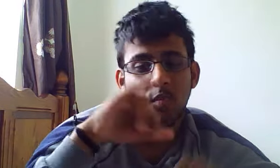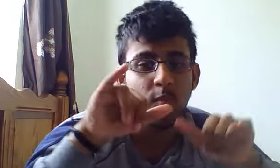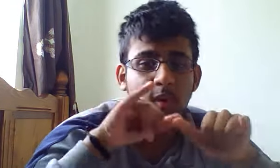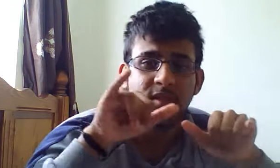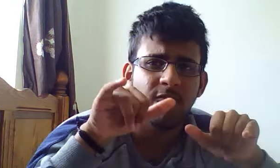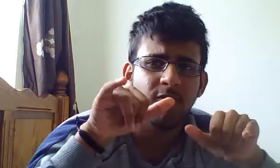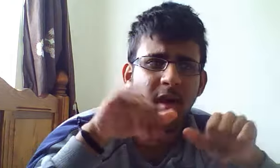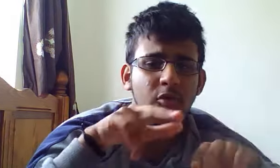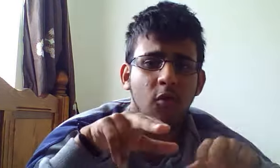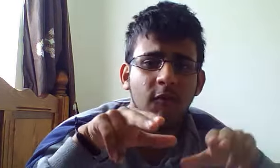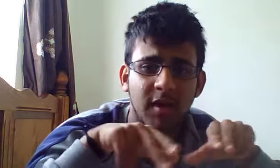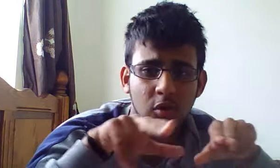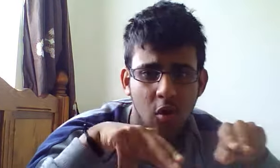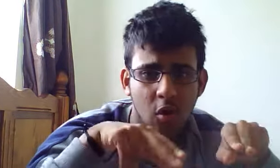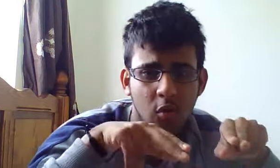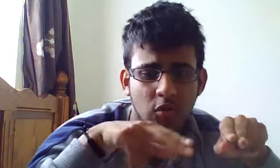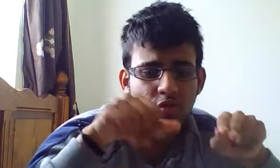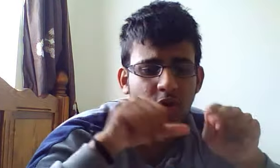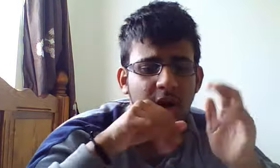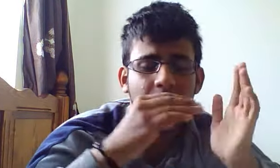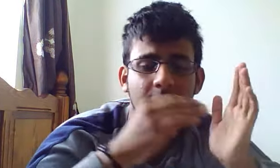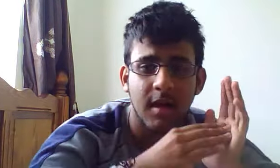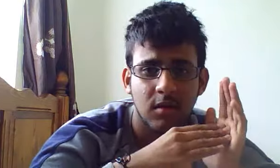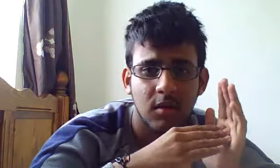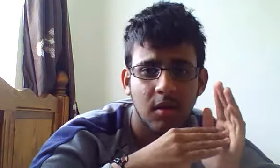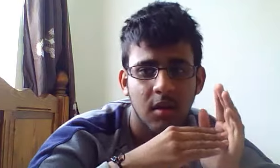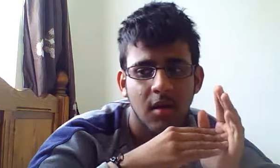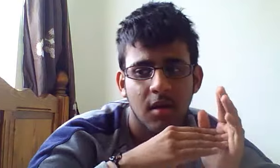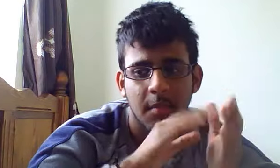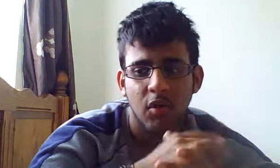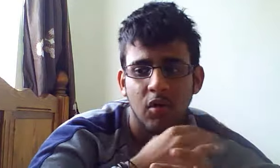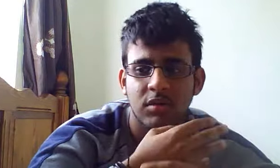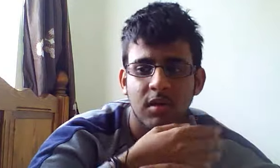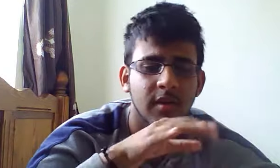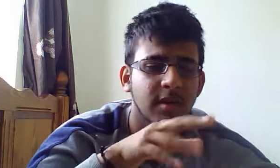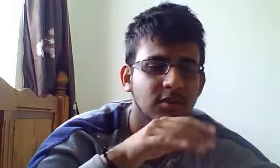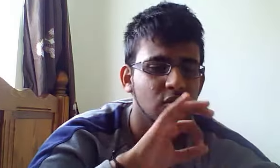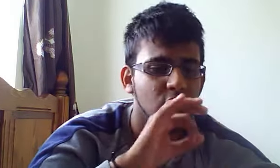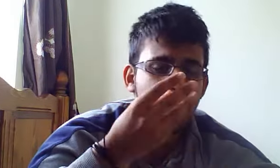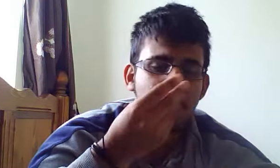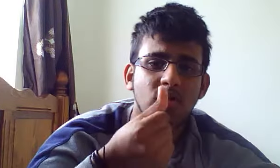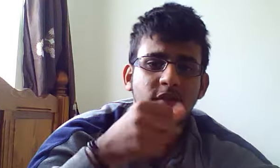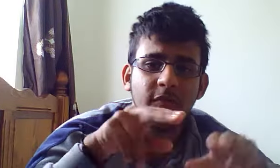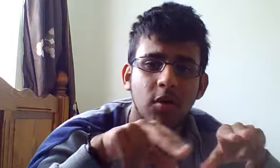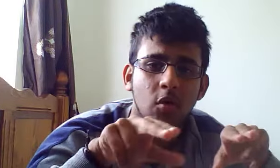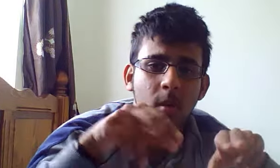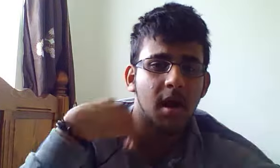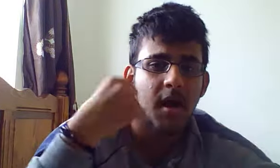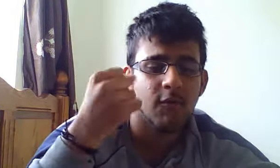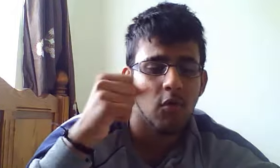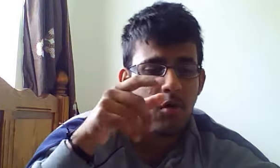which kind of video should I add, because the most video I have on